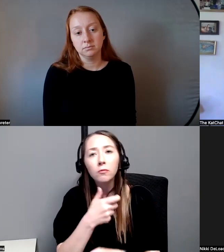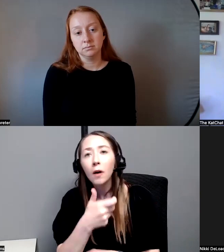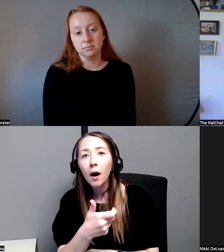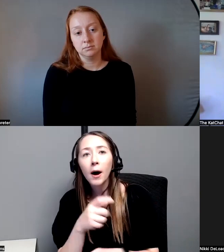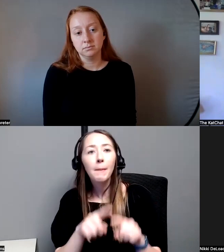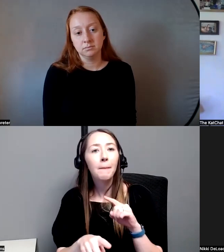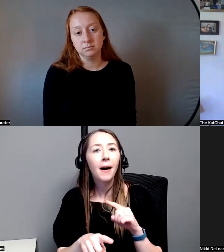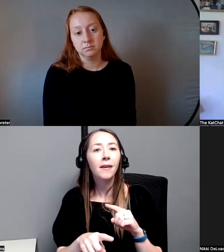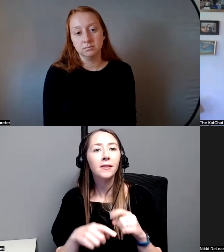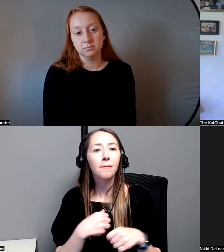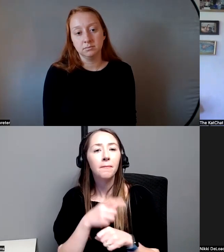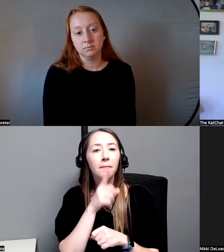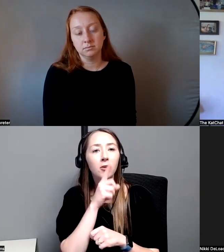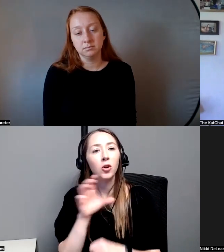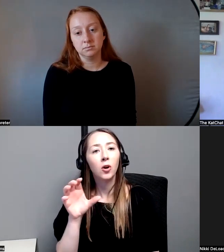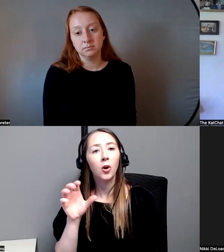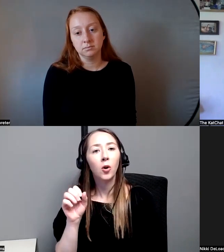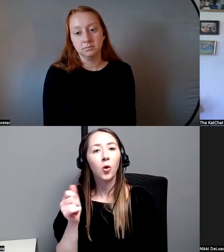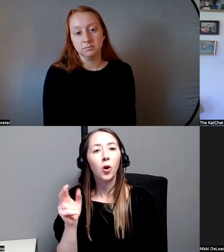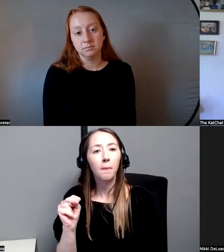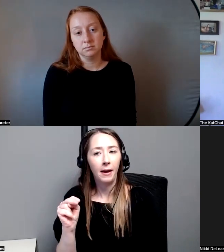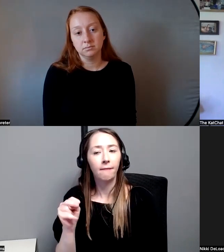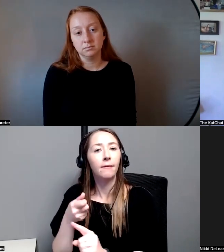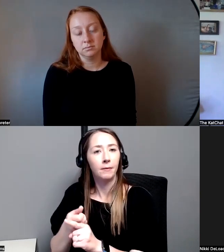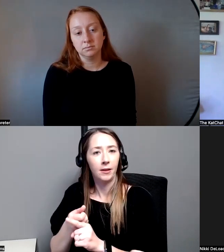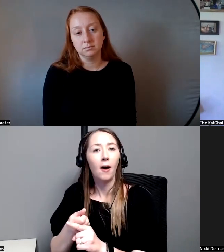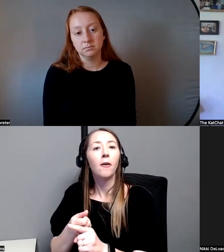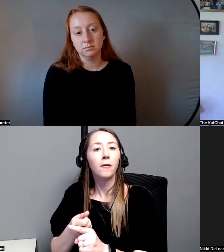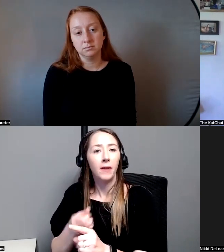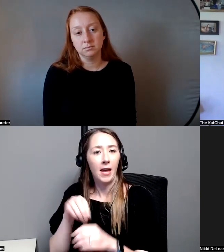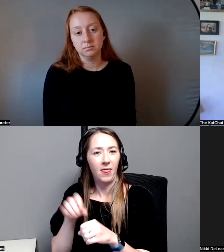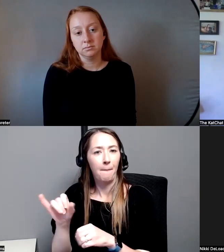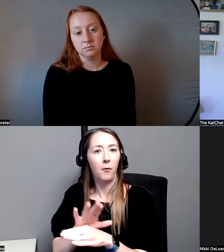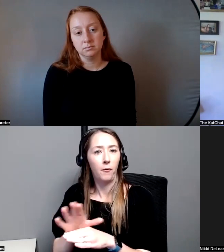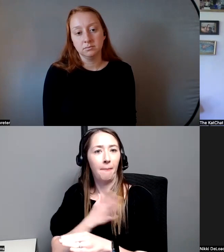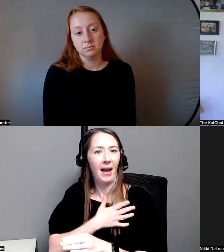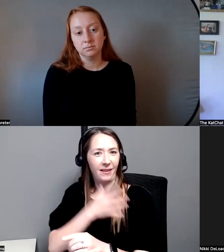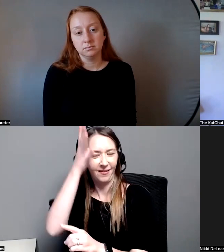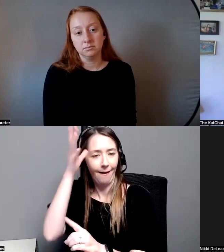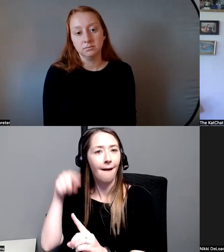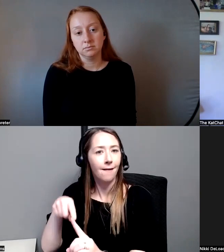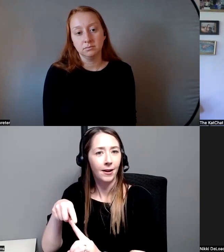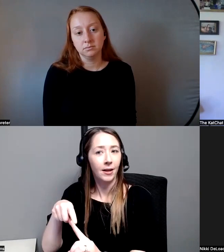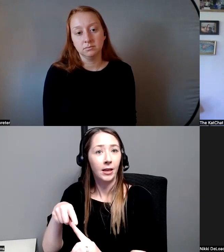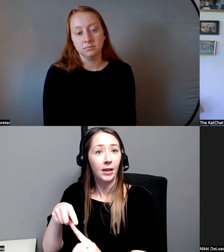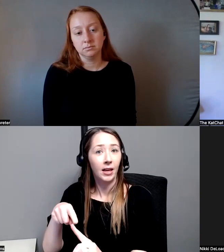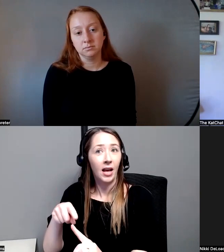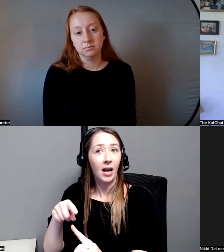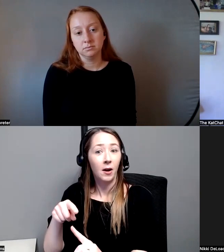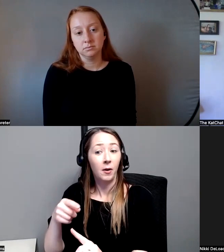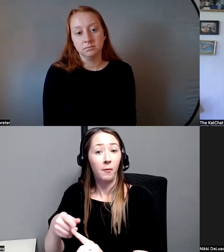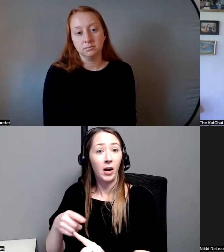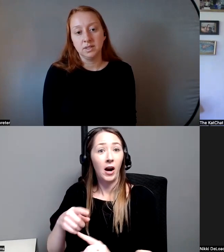order to get Corbin, who played my dad, and Scott Porter, who played my love interest. You know, Corbin initially passed on the